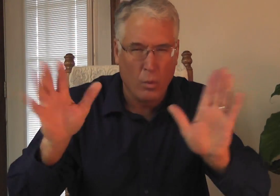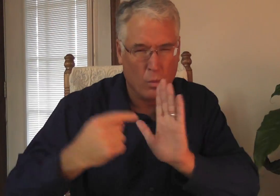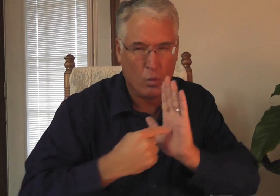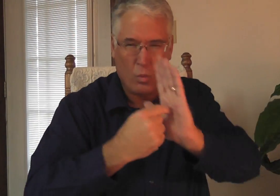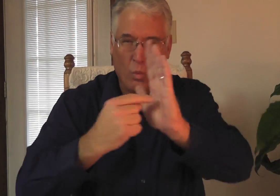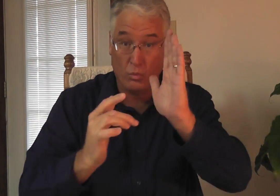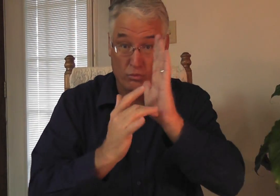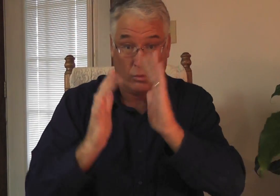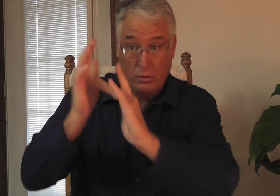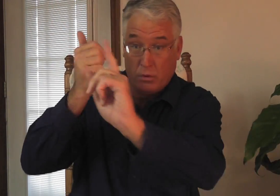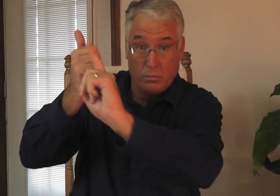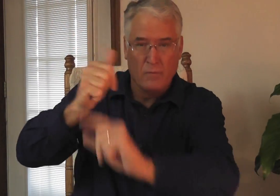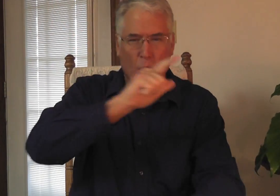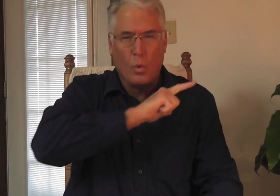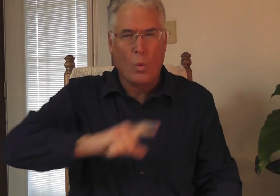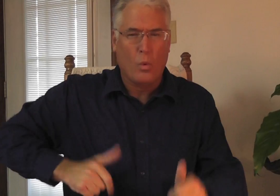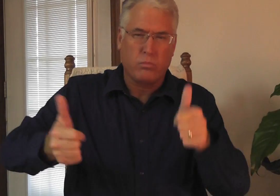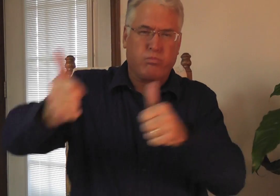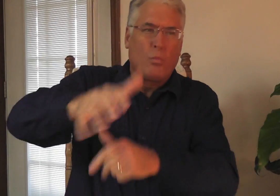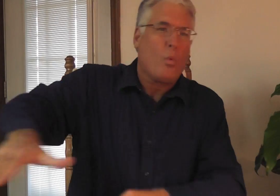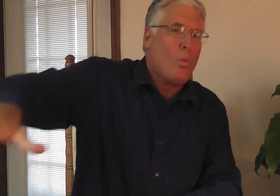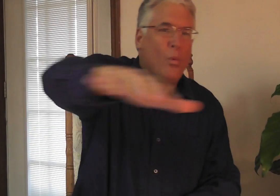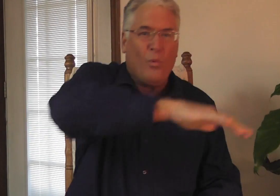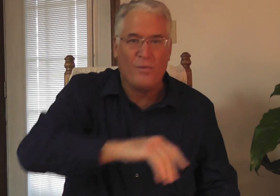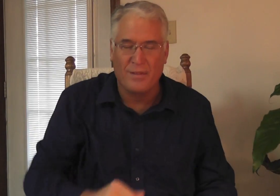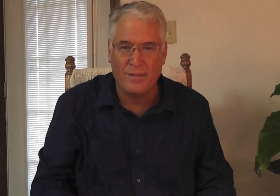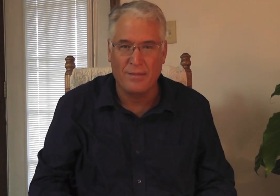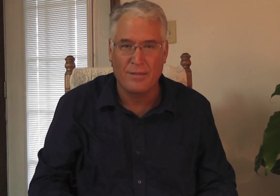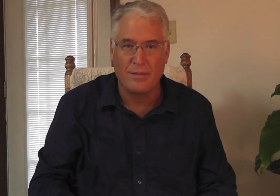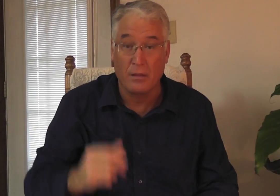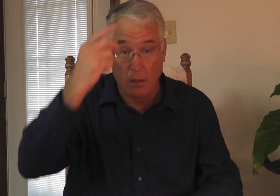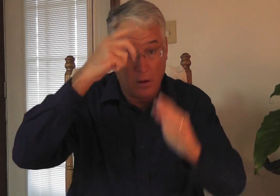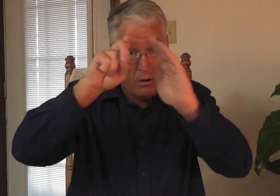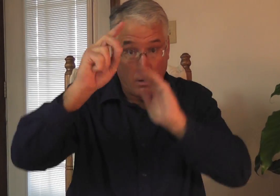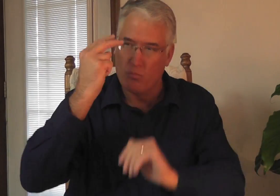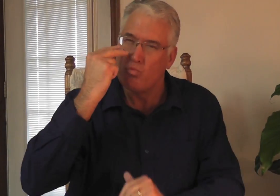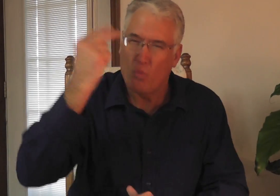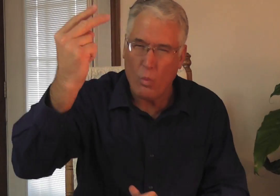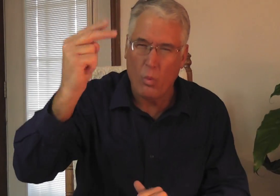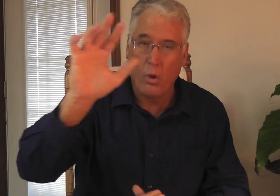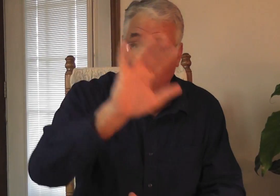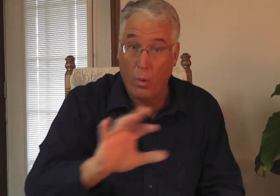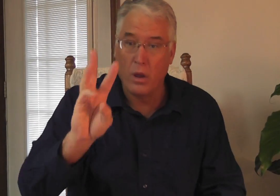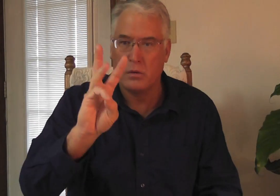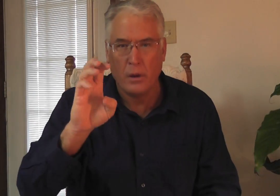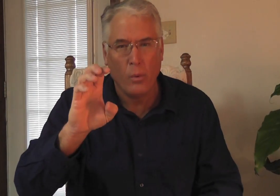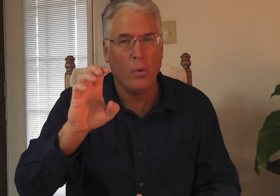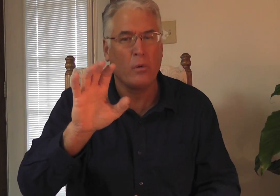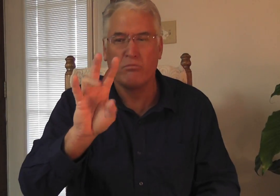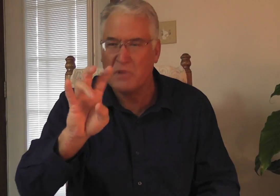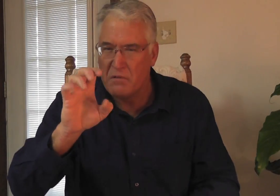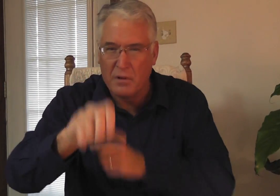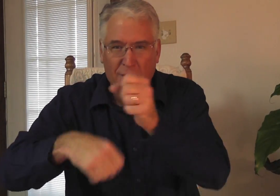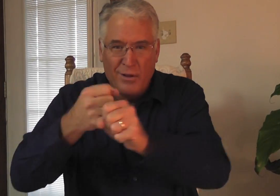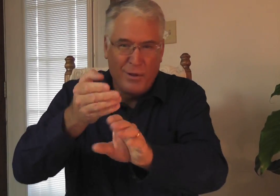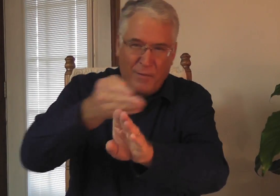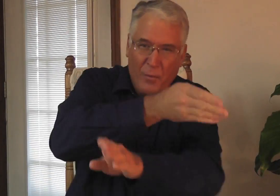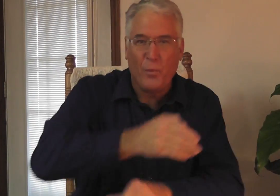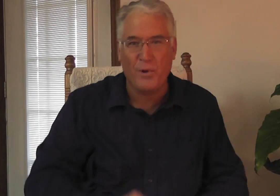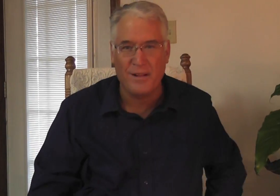coming in the clouds, clearly showing Jesus is Lord over all. And Daniel's vision happened 600 to 700